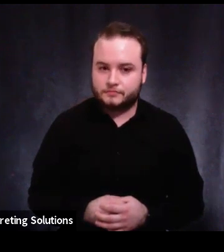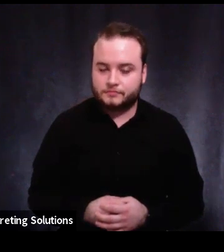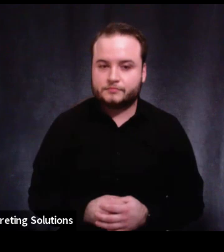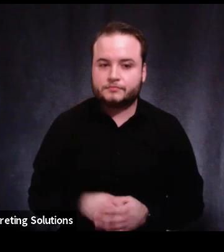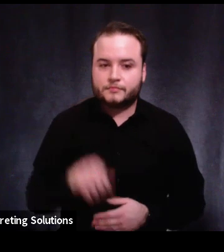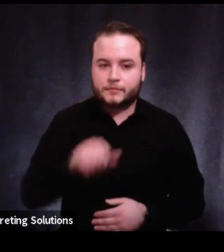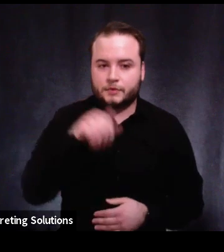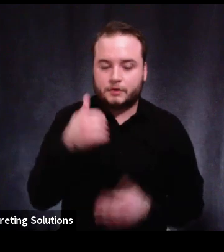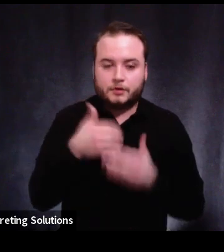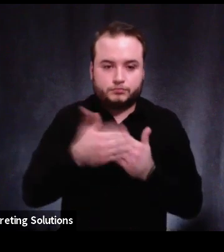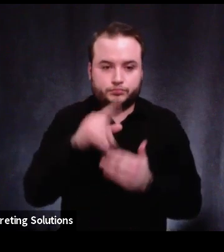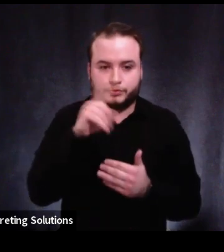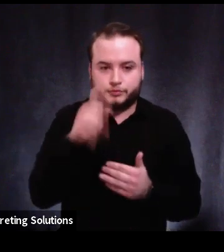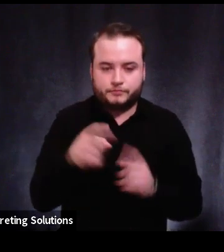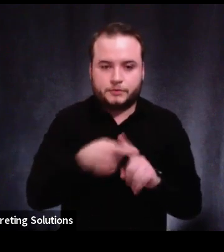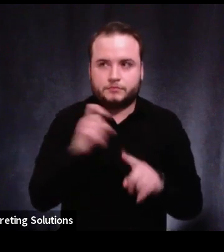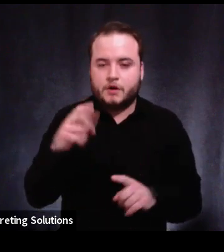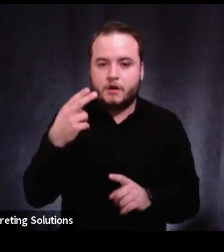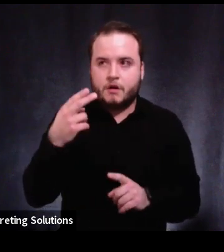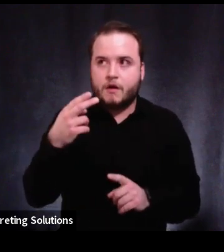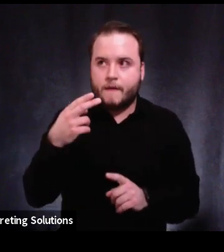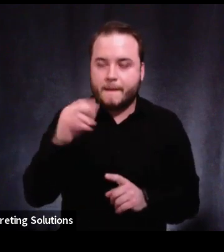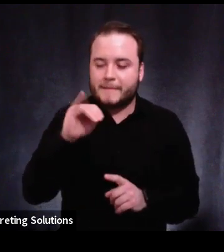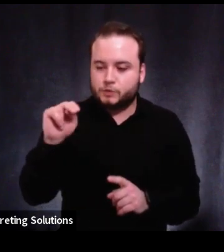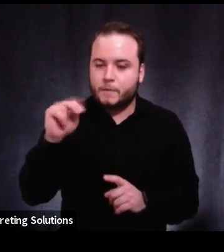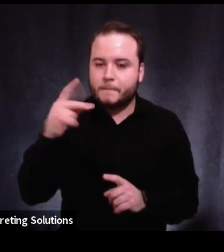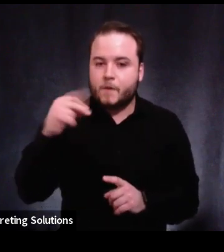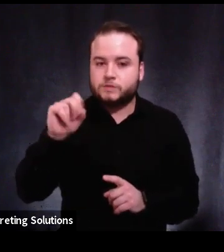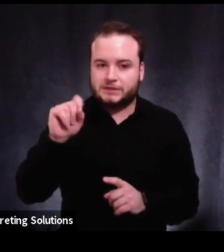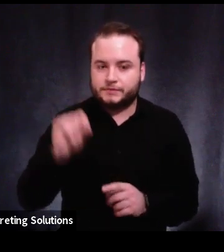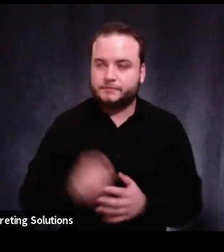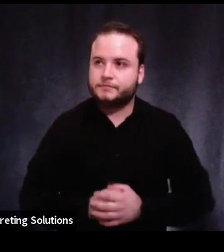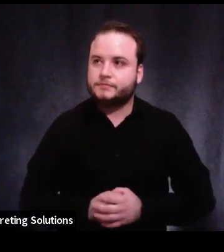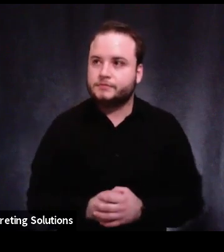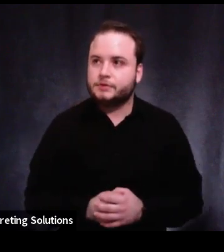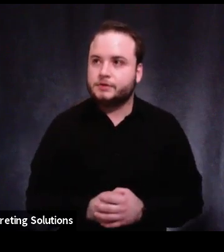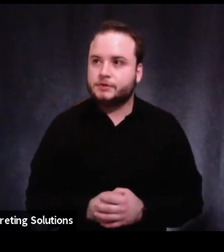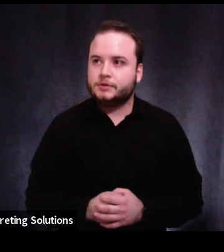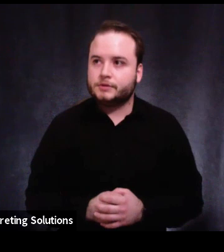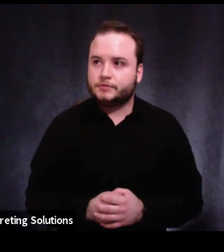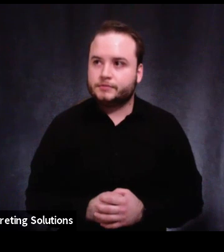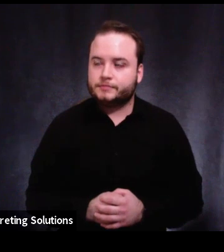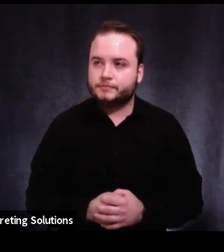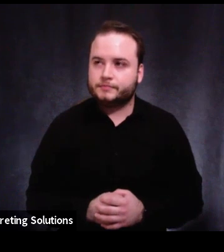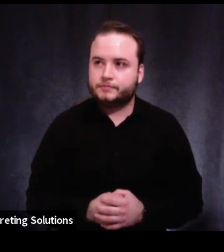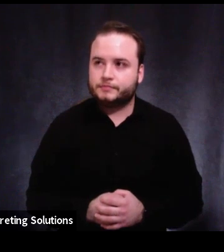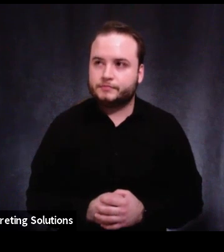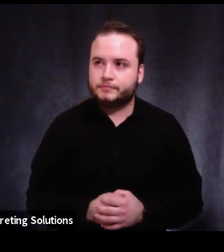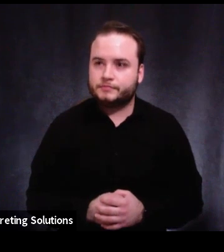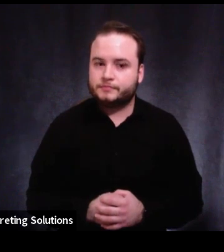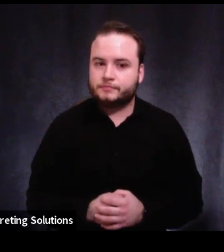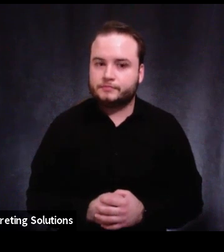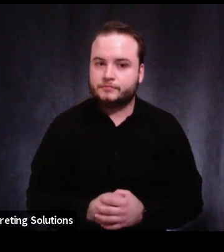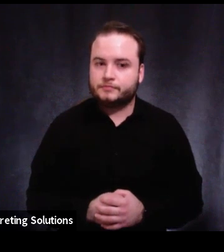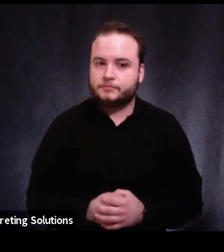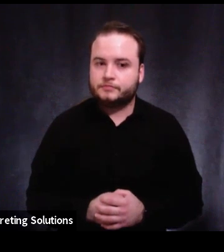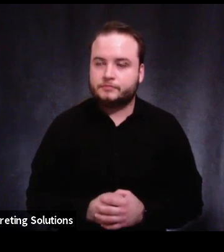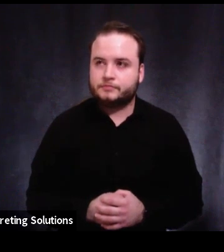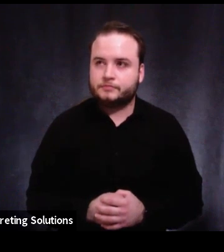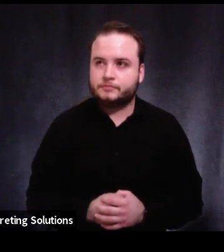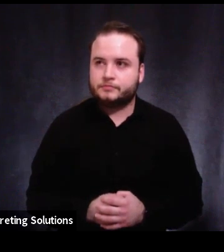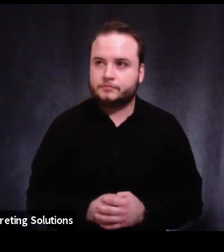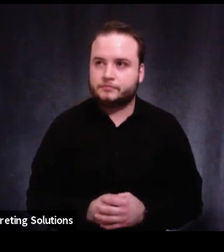Hi, everyone. Just one quick thing. Do you all have the number of long-term care, people in long-term care